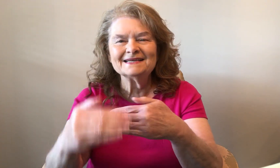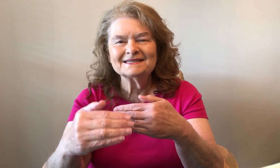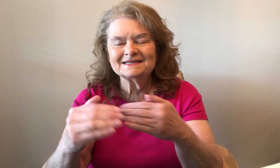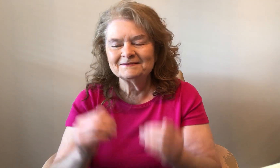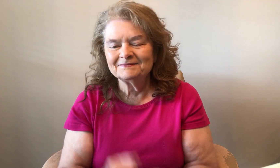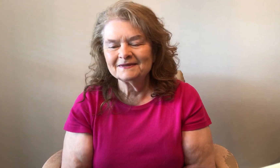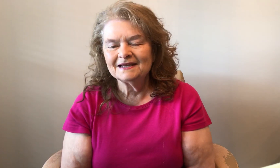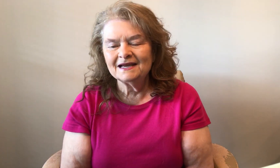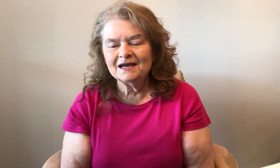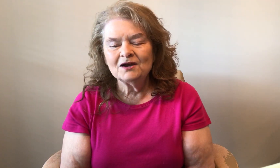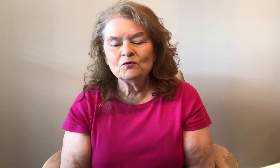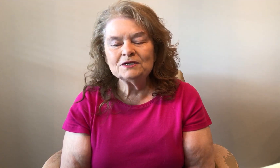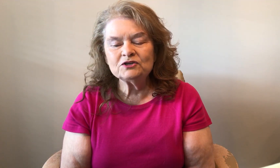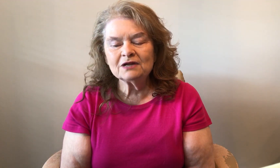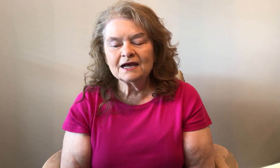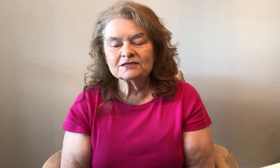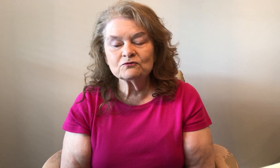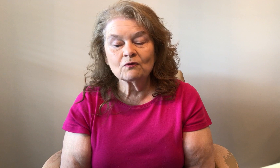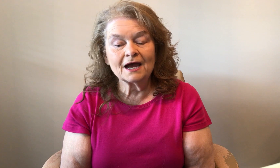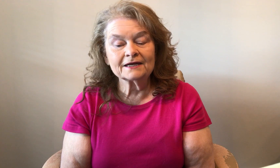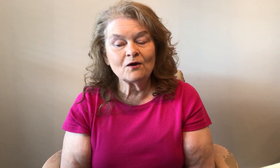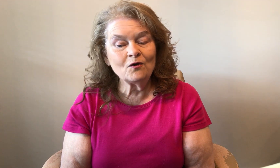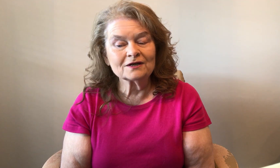Next. Would you like to ride a horse?